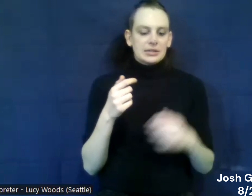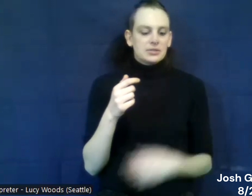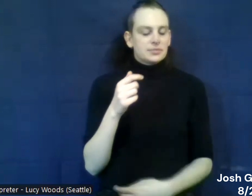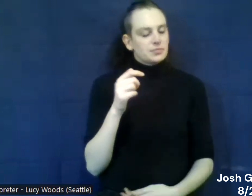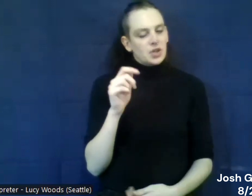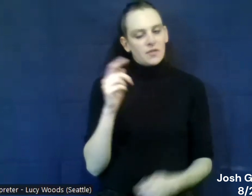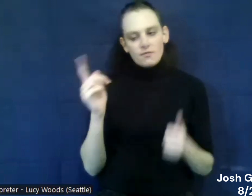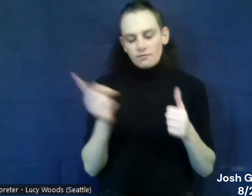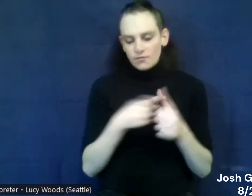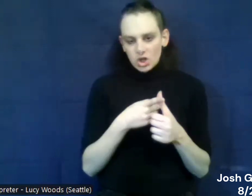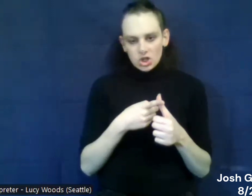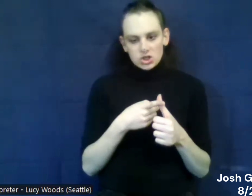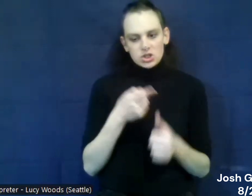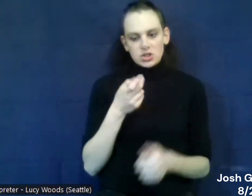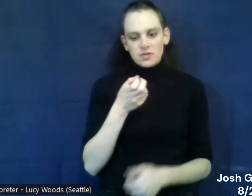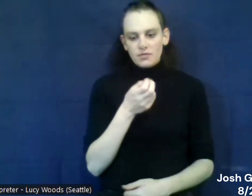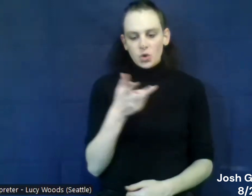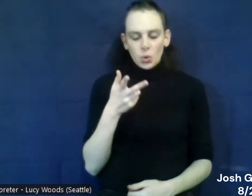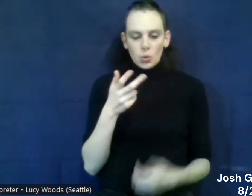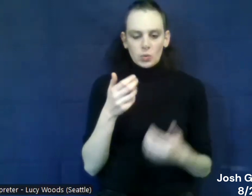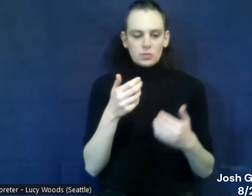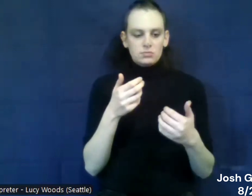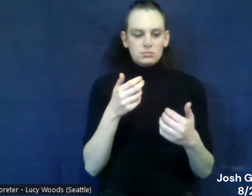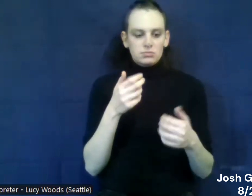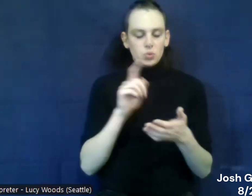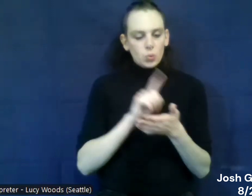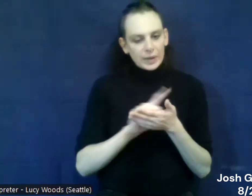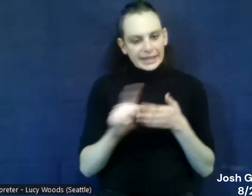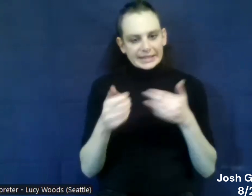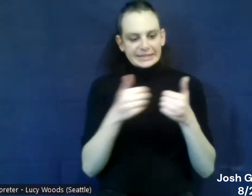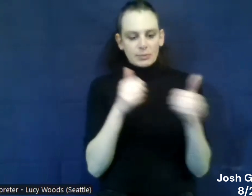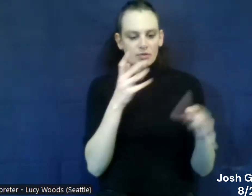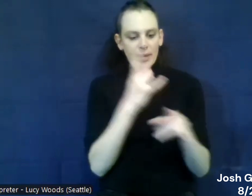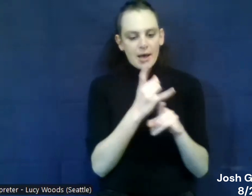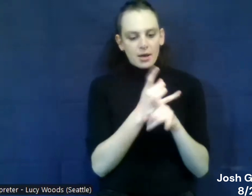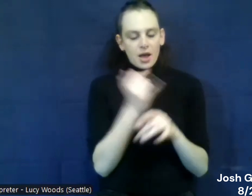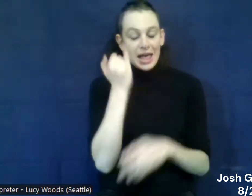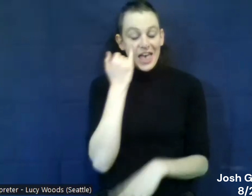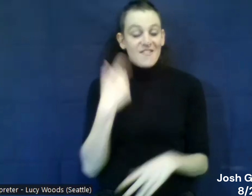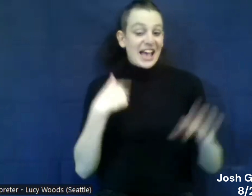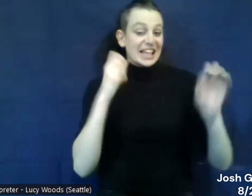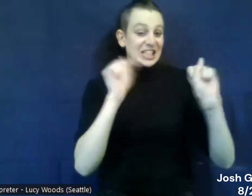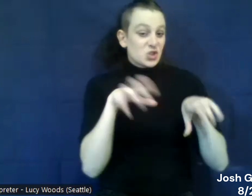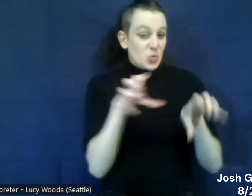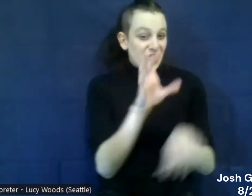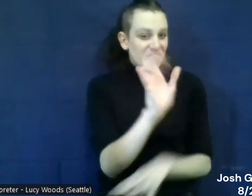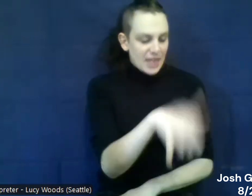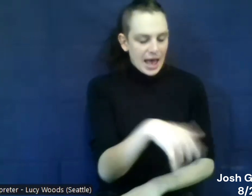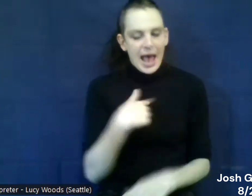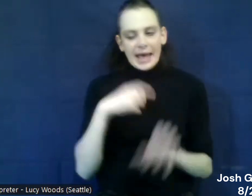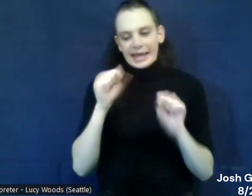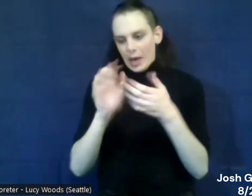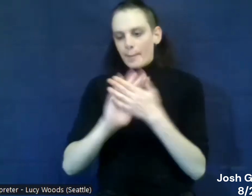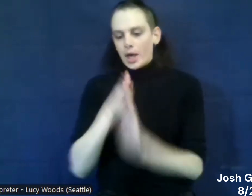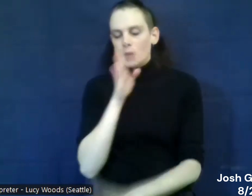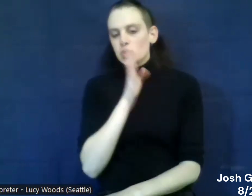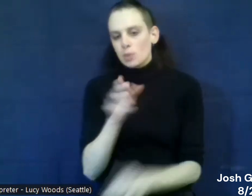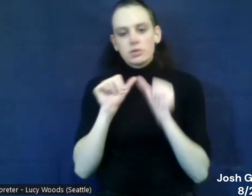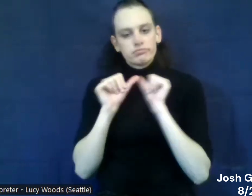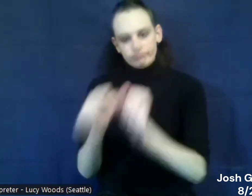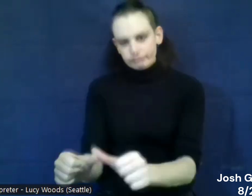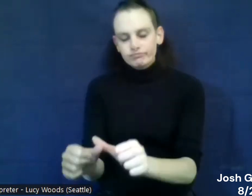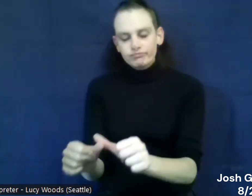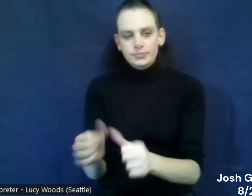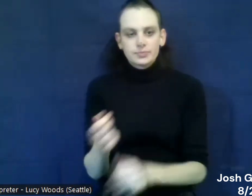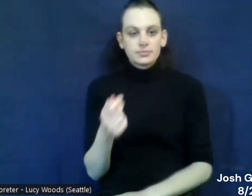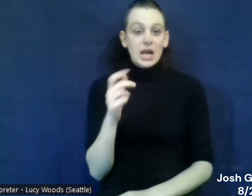initial separation from alcohol. And that's what I did. I did inpatient